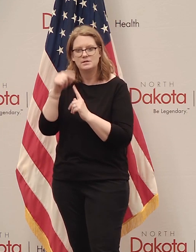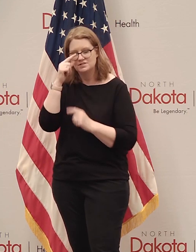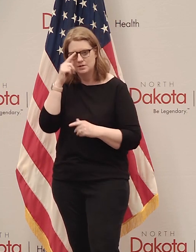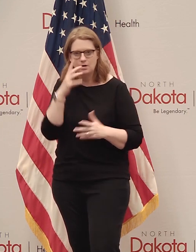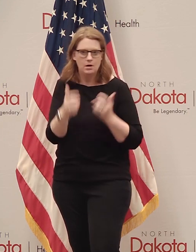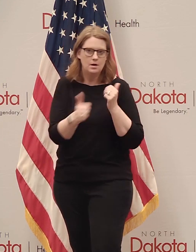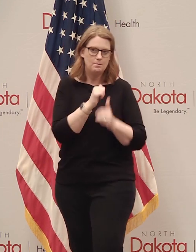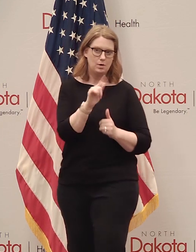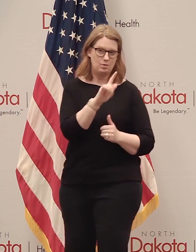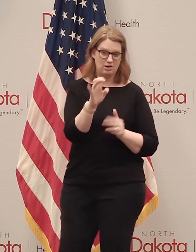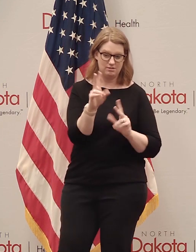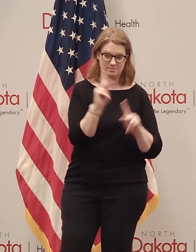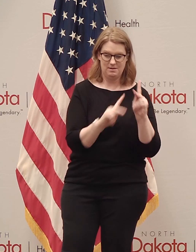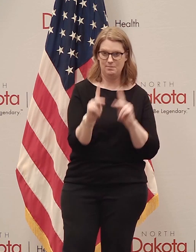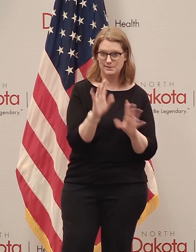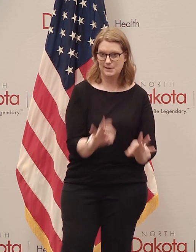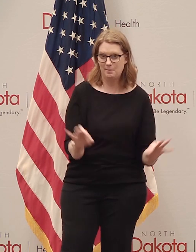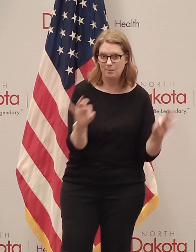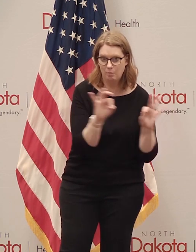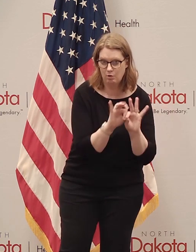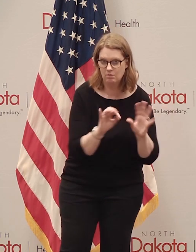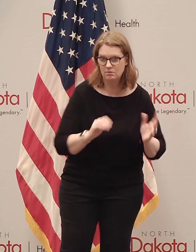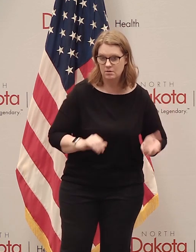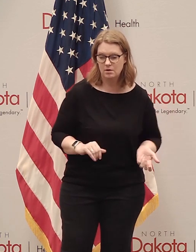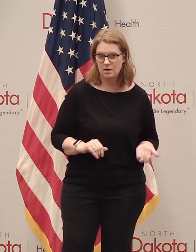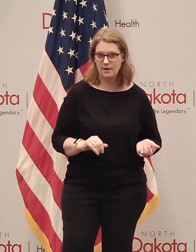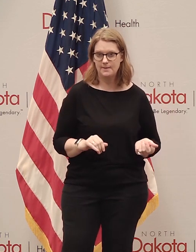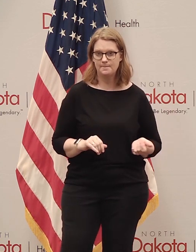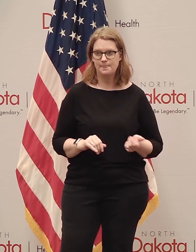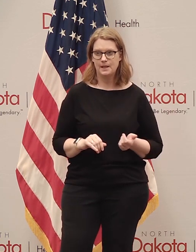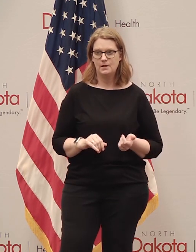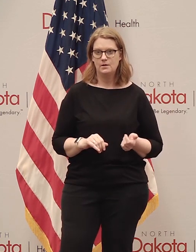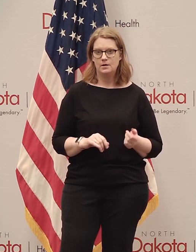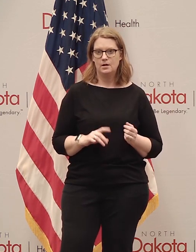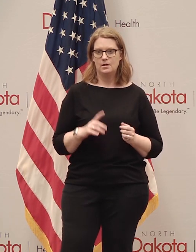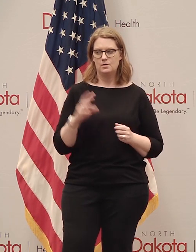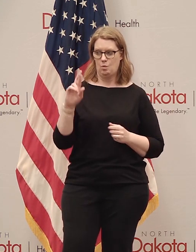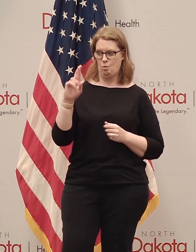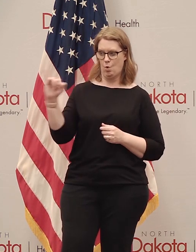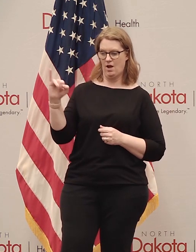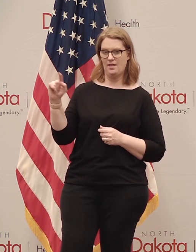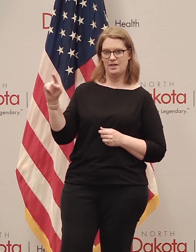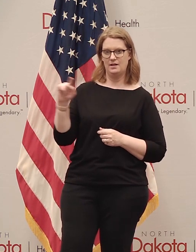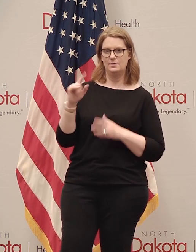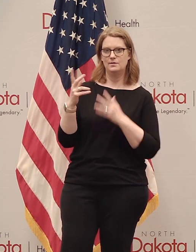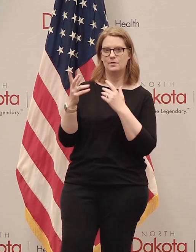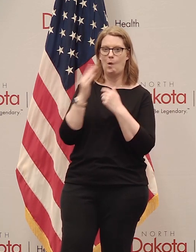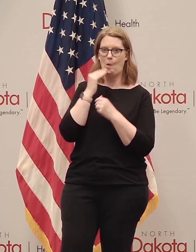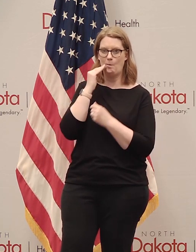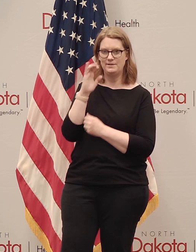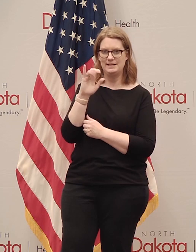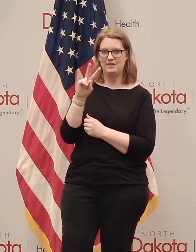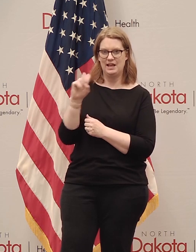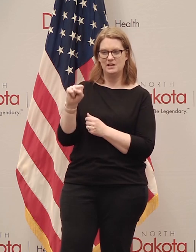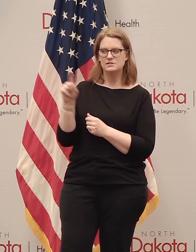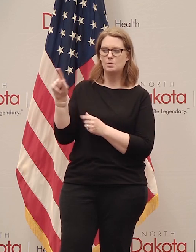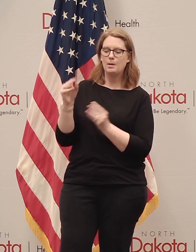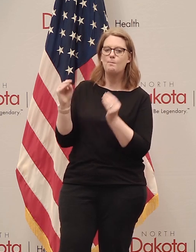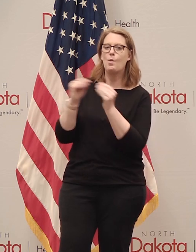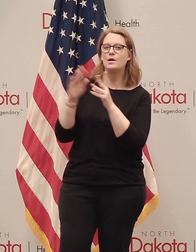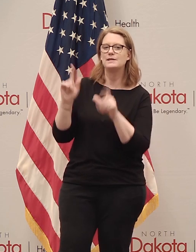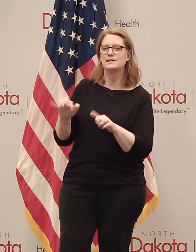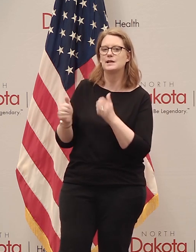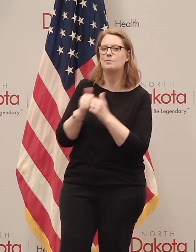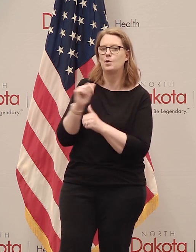capita matters. I mean, we're doing testing, only one state, Rhode Island, home of CVS, is doing more testing per capita.